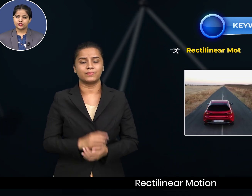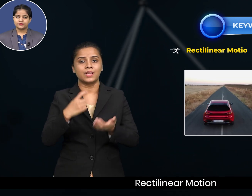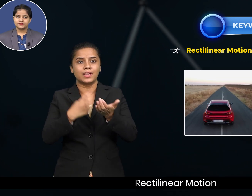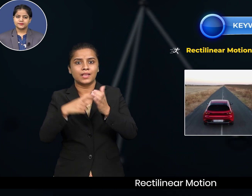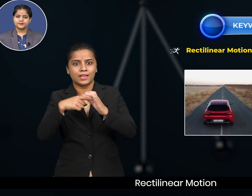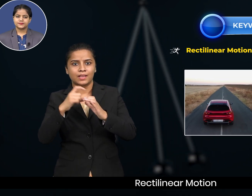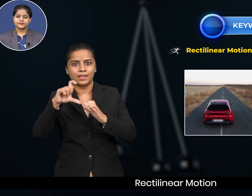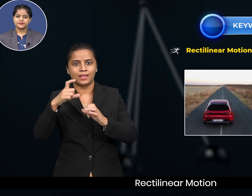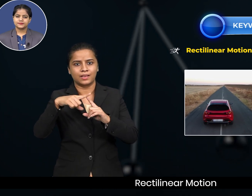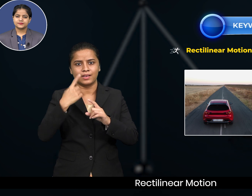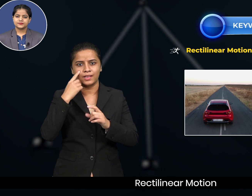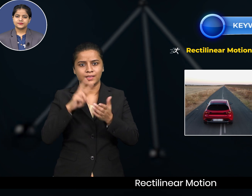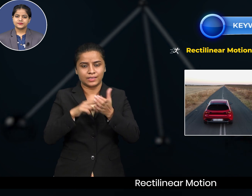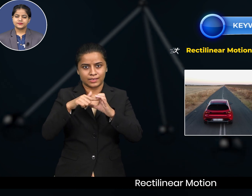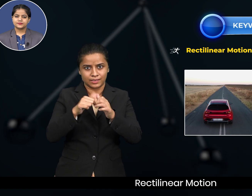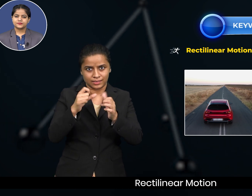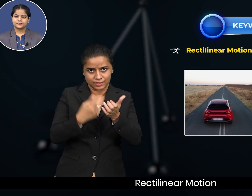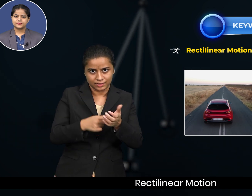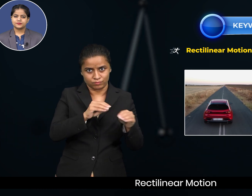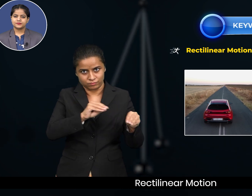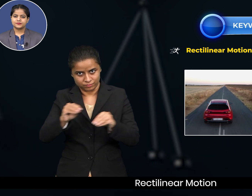Rectilinear motion,